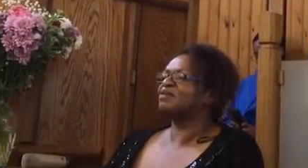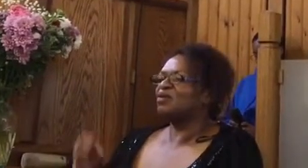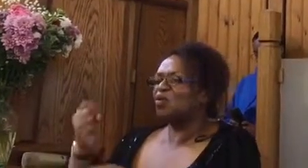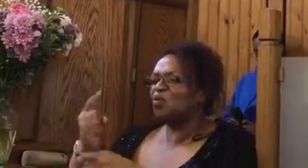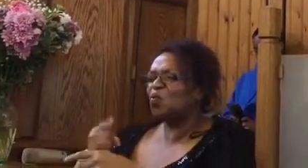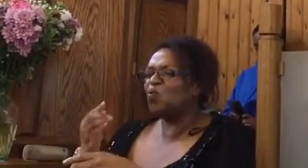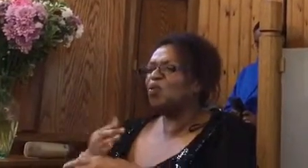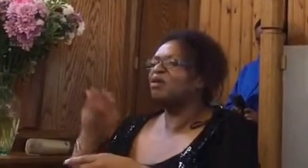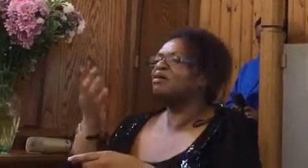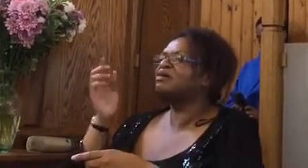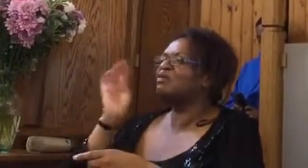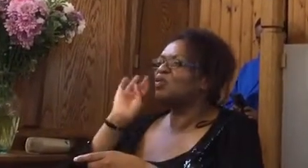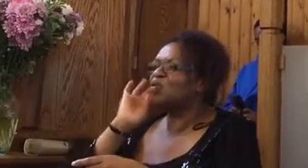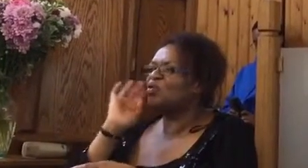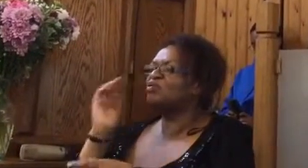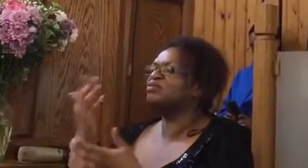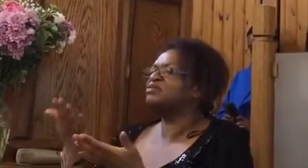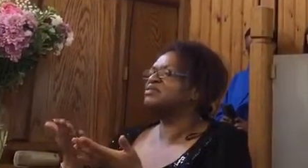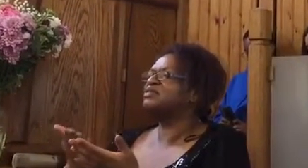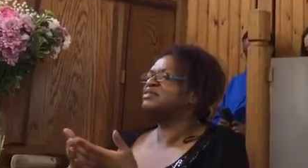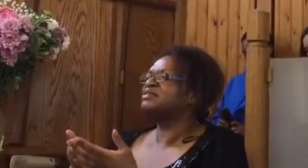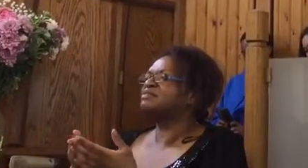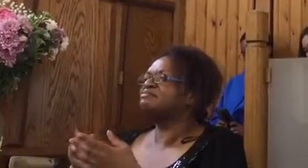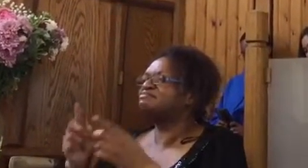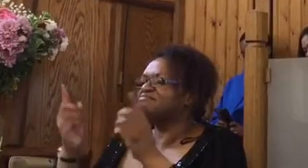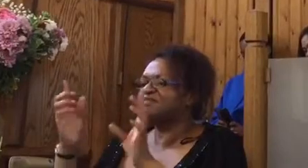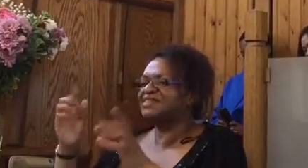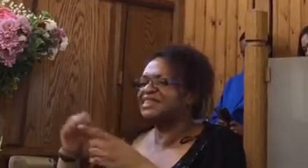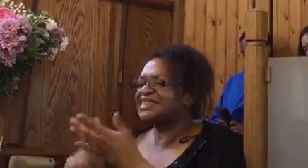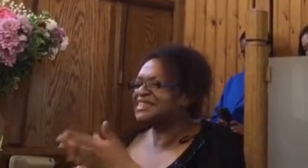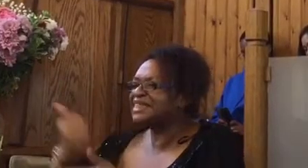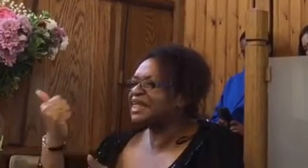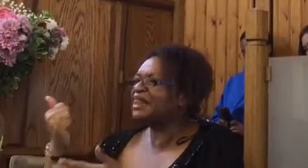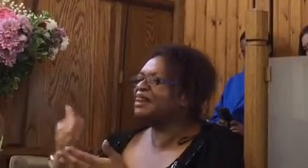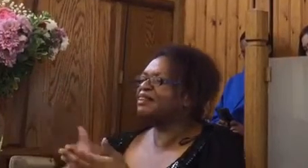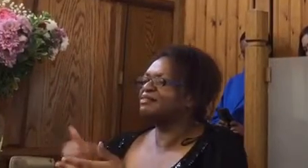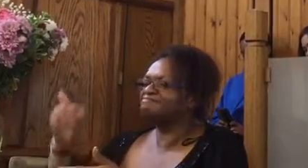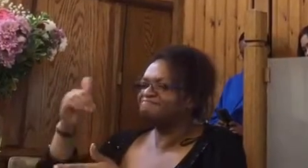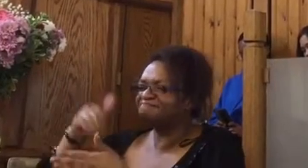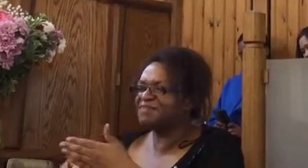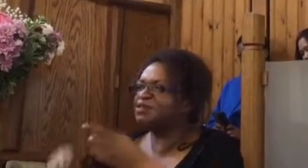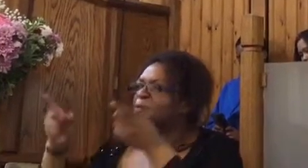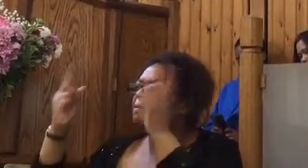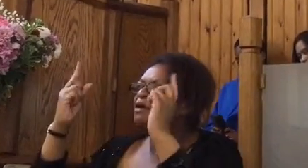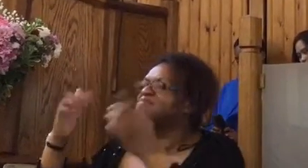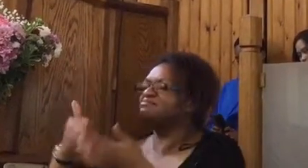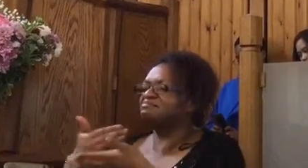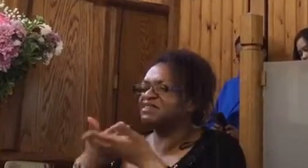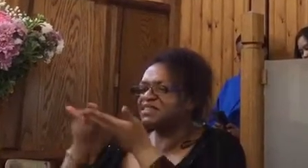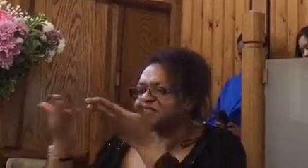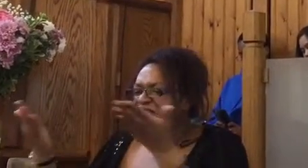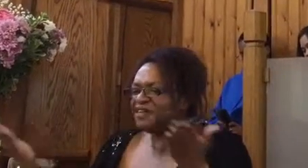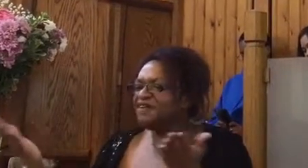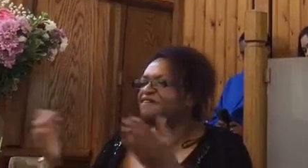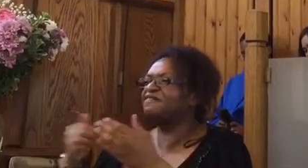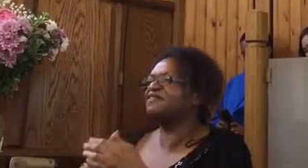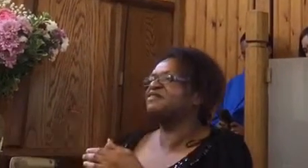putting all your tact and skill and talent into the master's service, that you